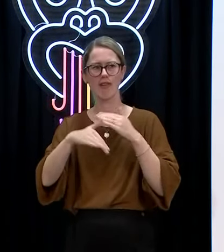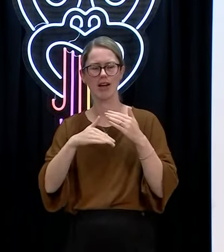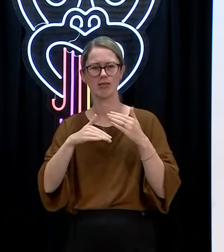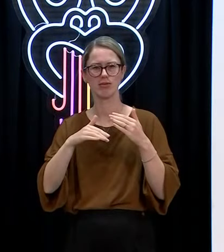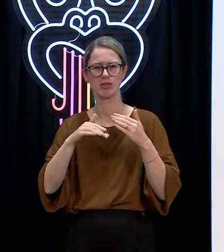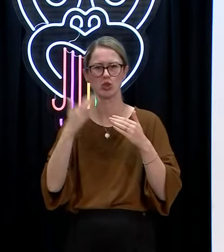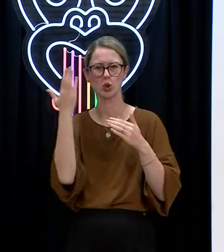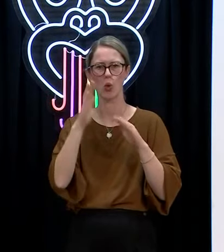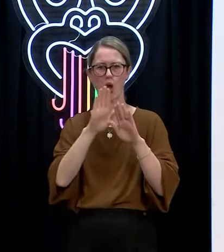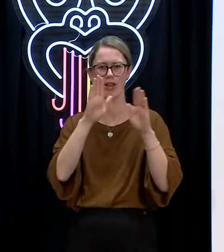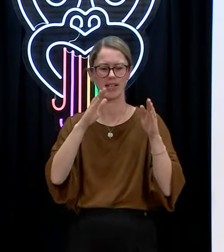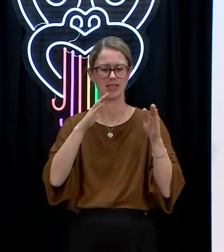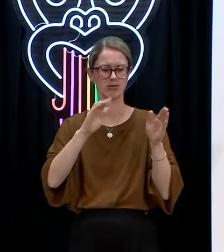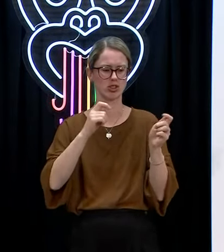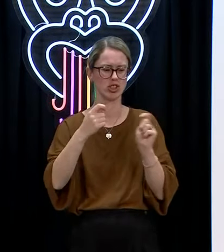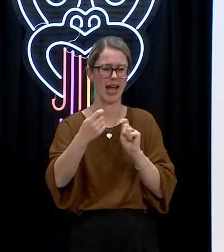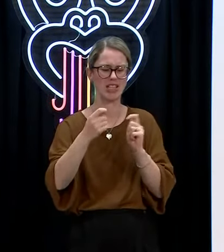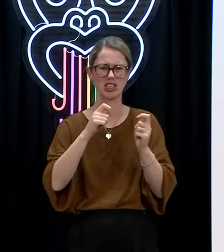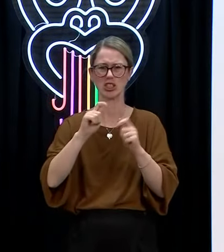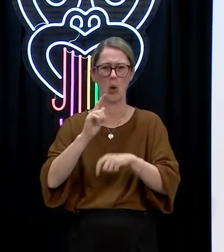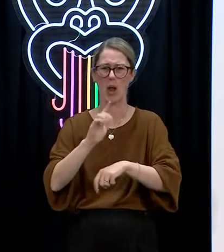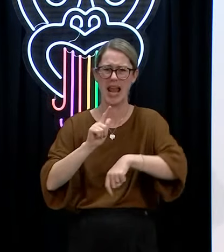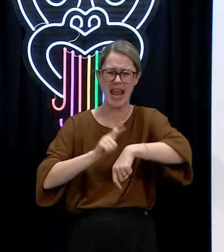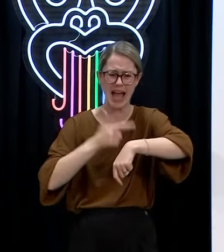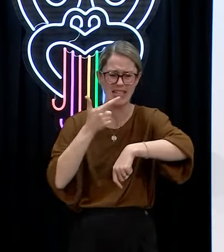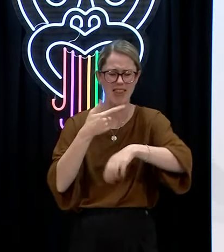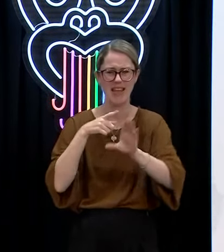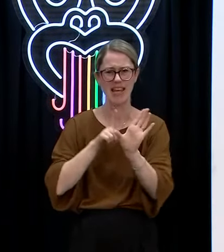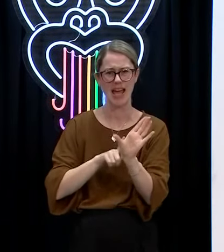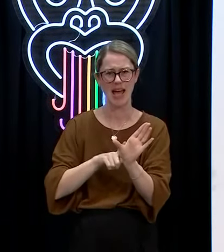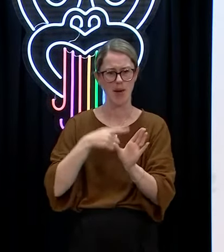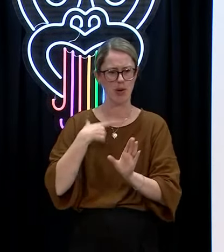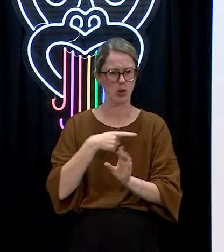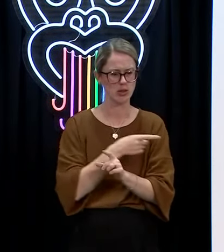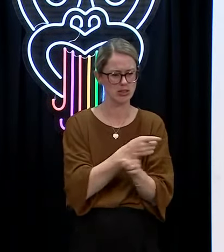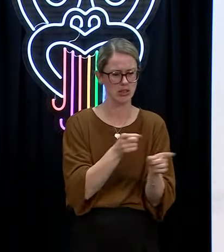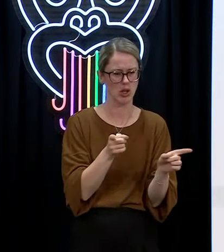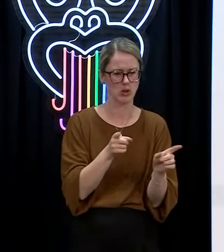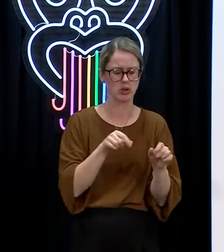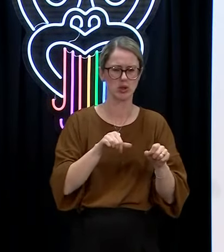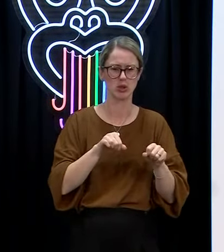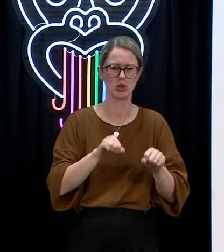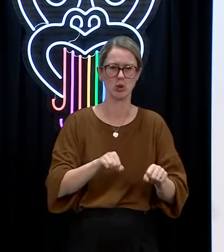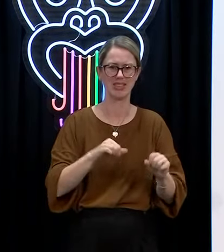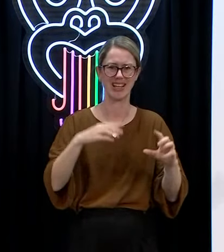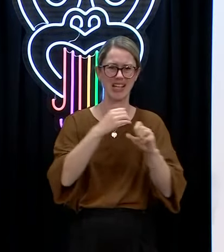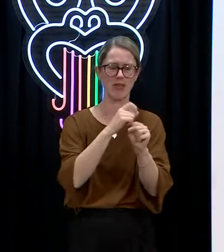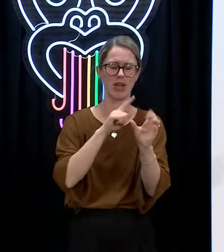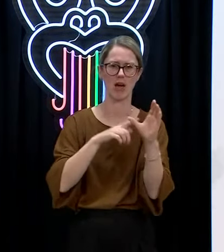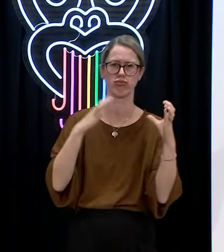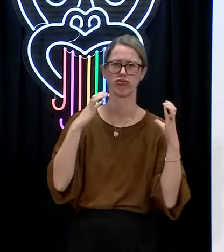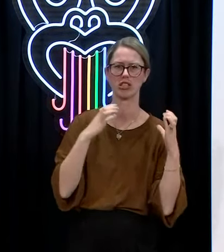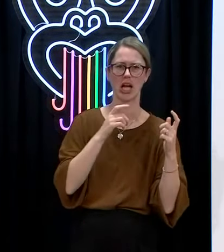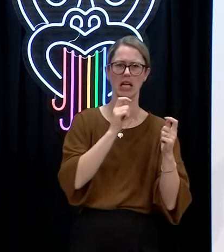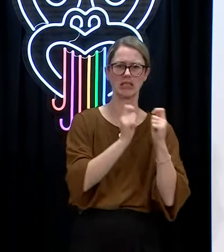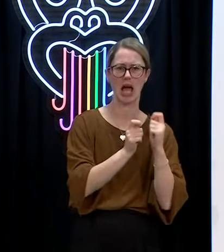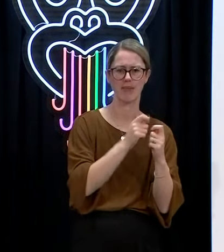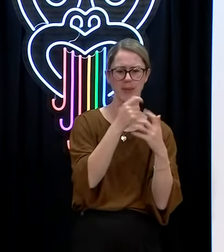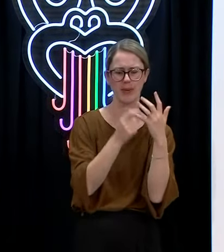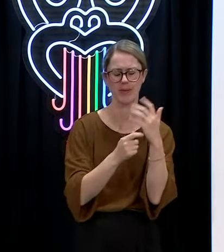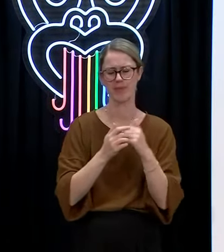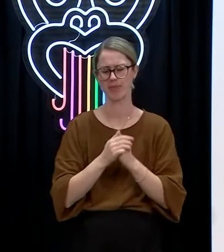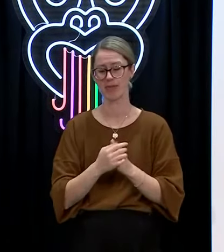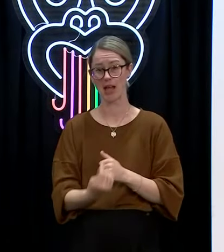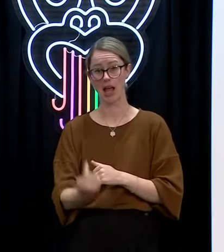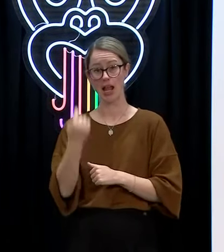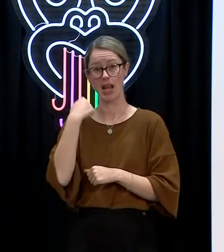of shifting school holidays this late in the year, given all of the other pressures that go on towards the end of the year. And I also want to acknowledge that the